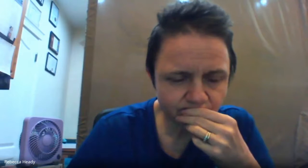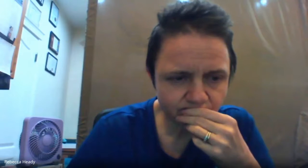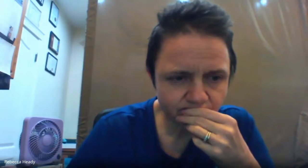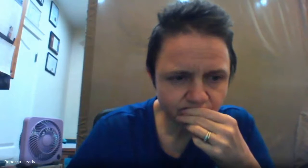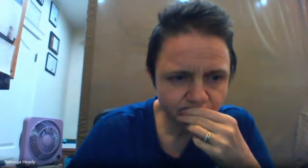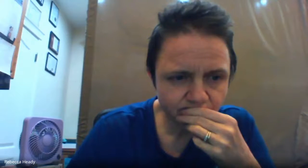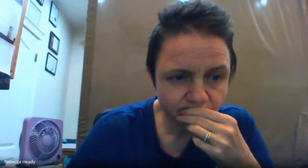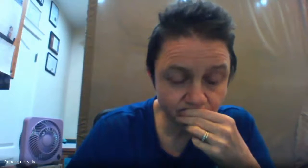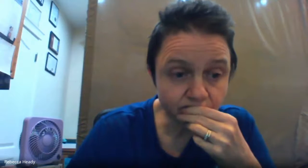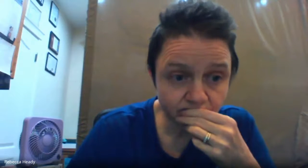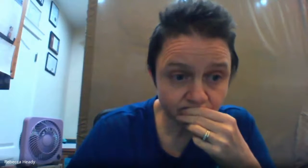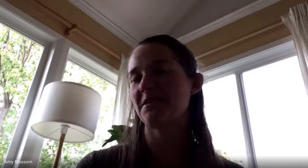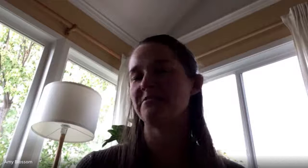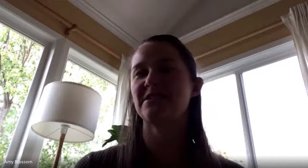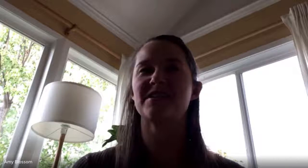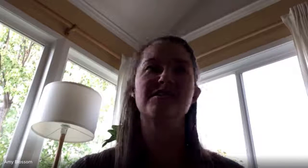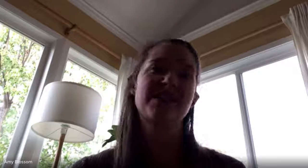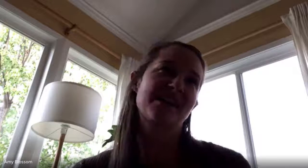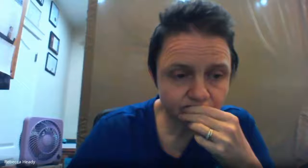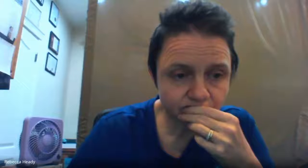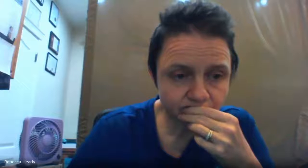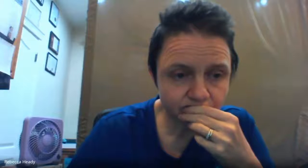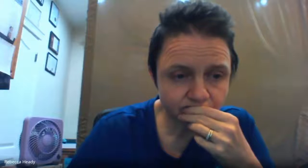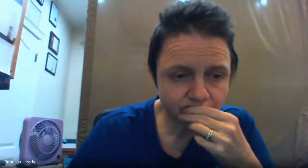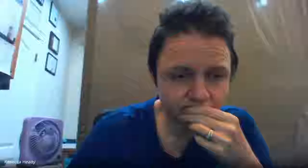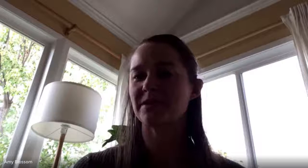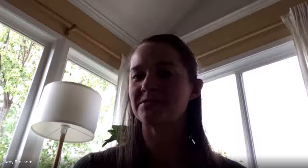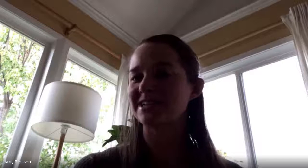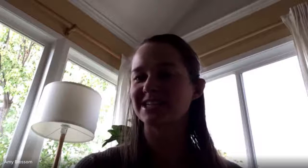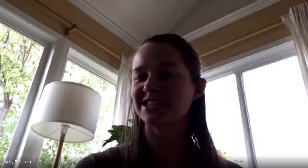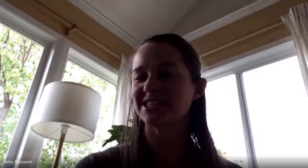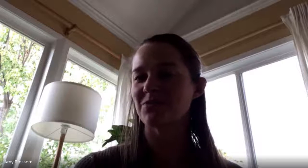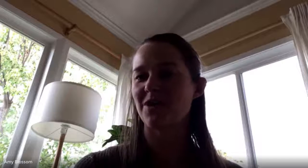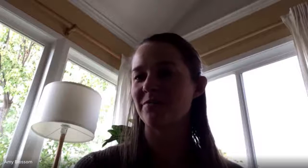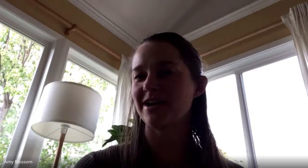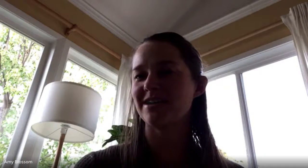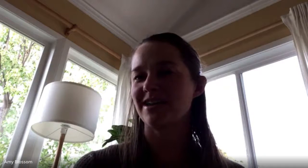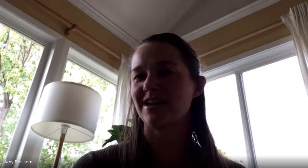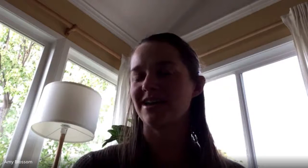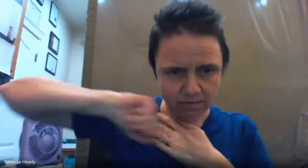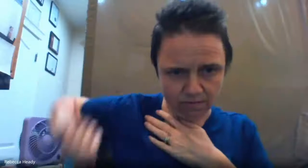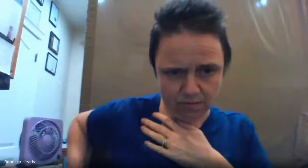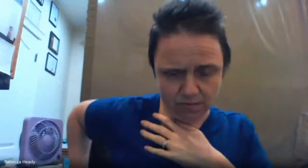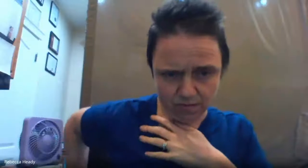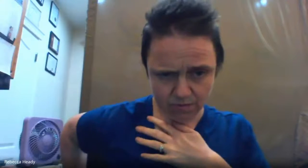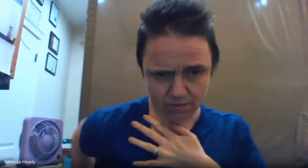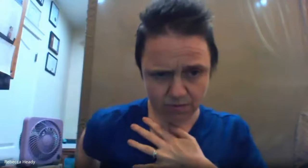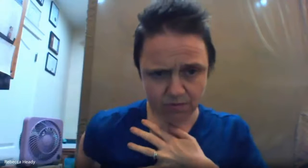our family who is deaf, Mhm. hard of hearing. He has some other medical conditions as well, but Okay. yeah, we've done